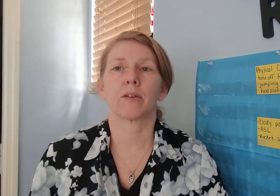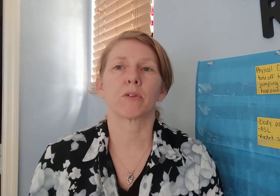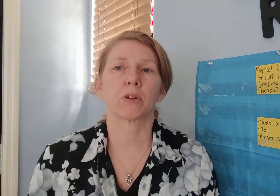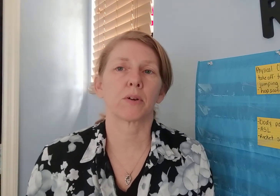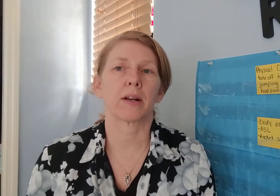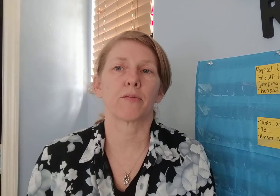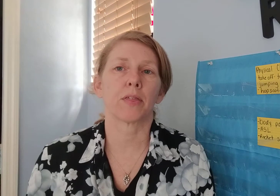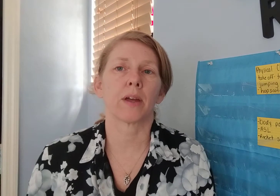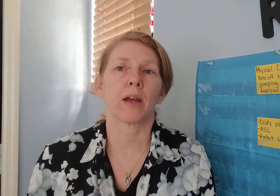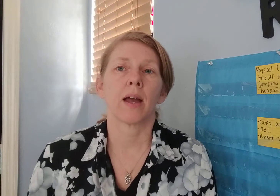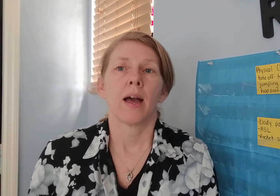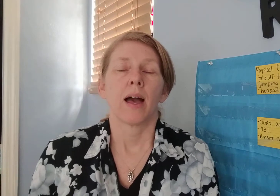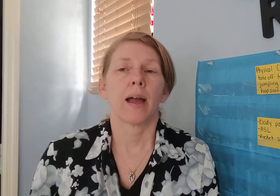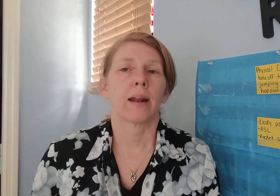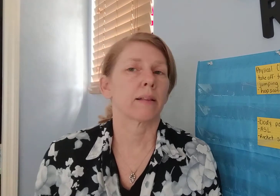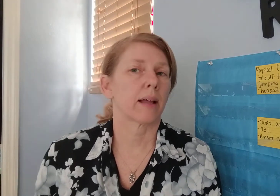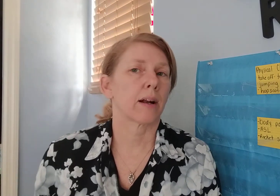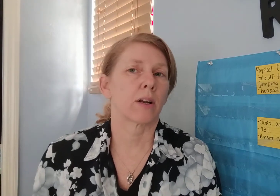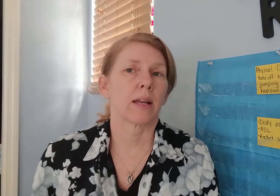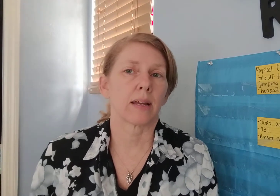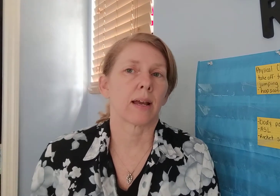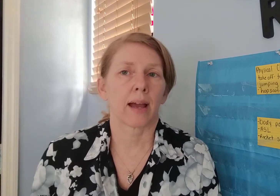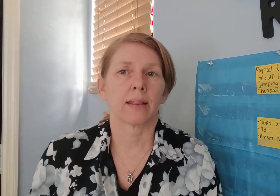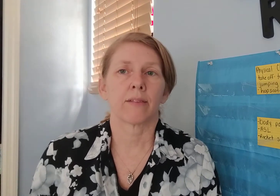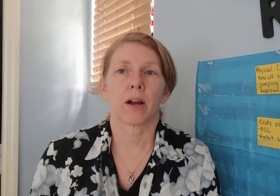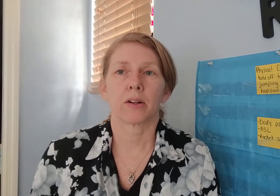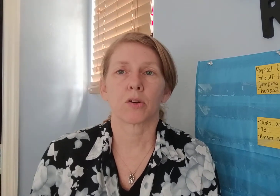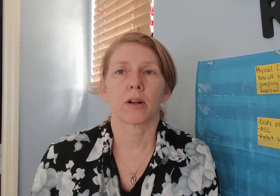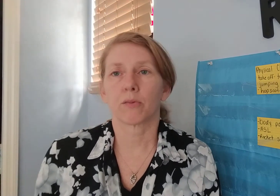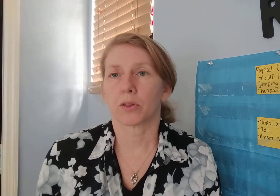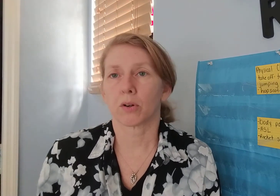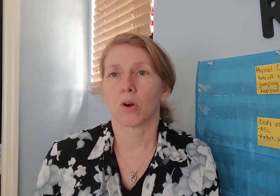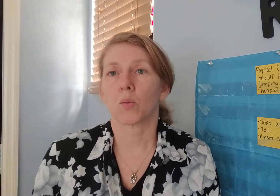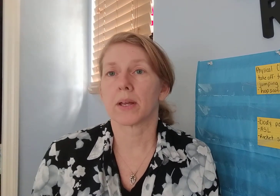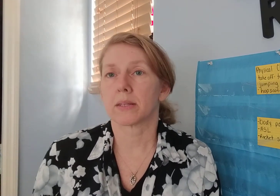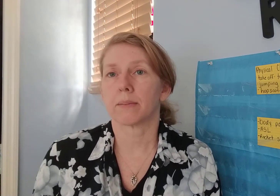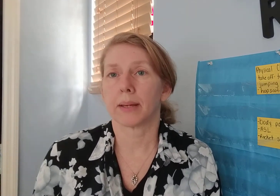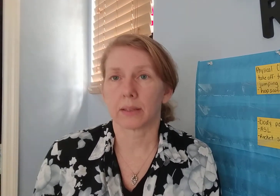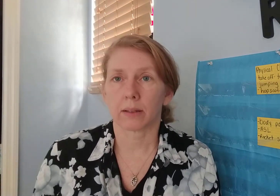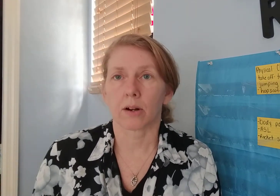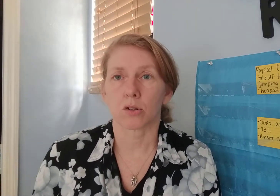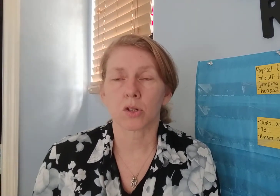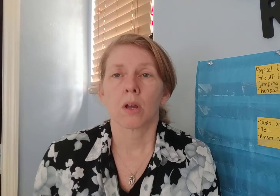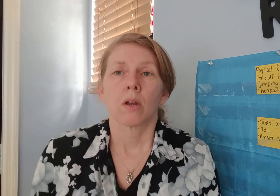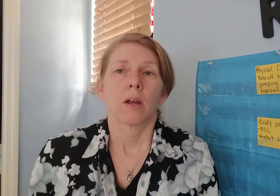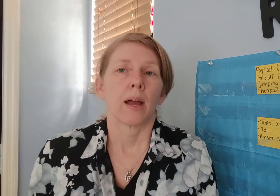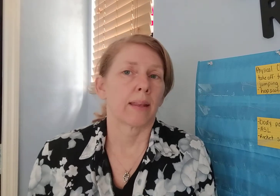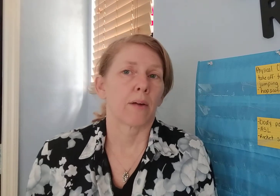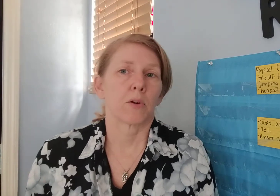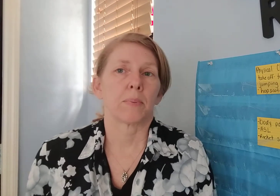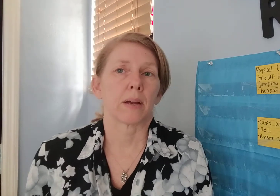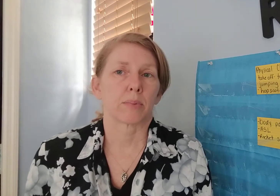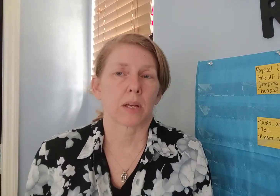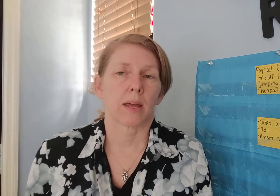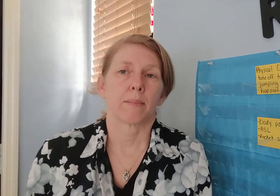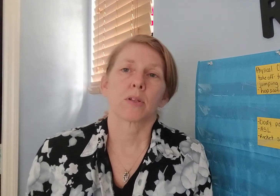really creative with it. And a letter E, again, they've gotten creative with their own ways to make the letters. And that would be up to them. As